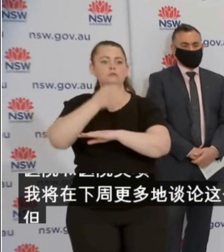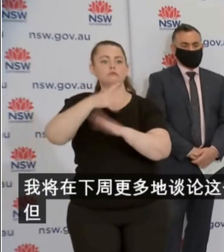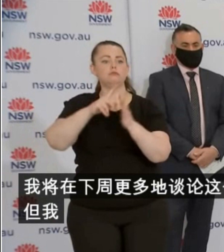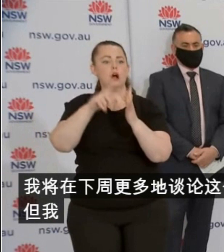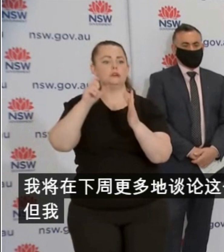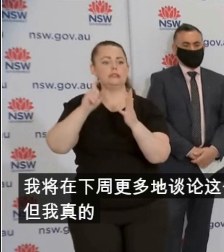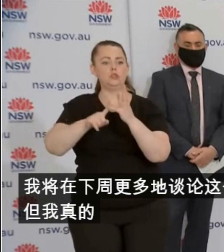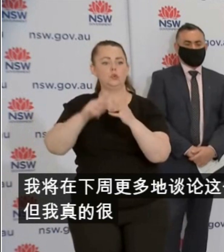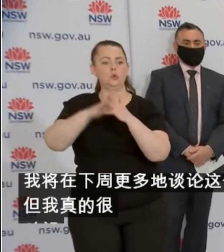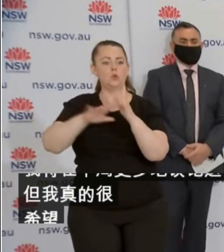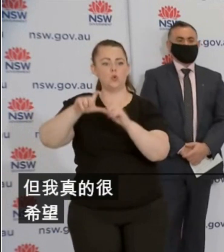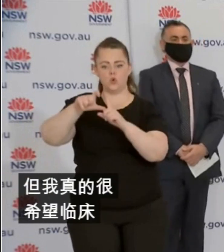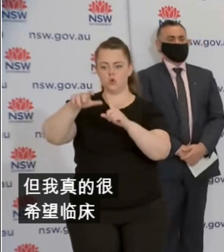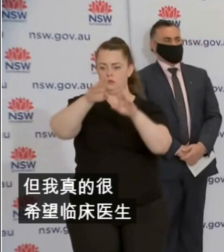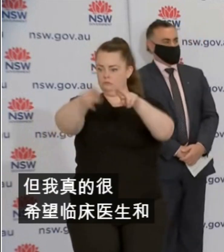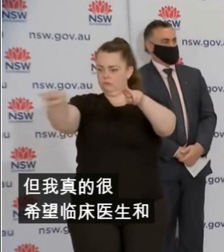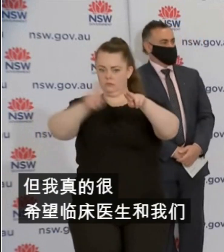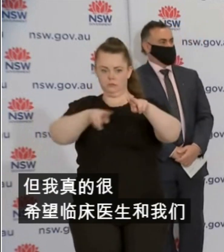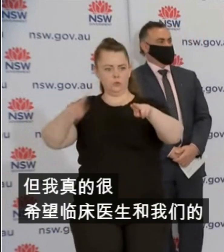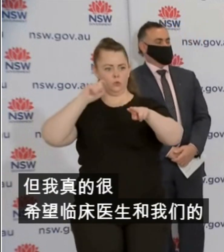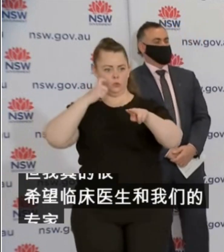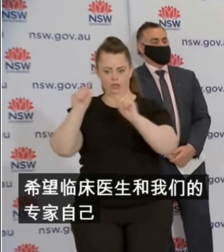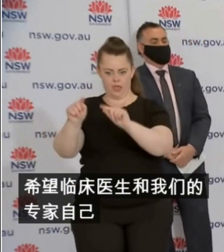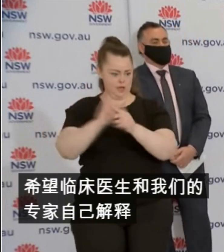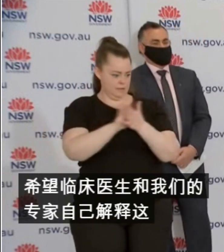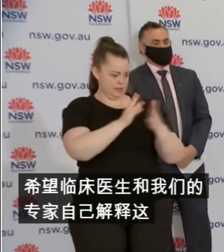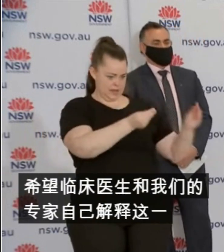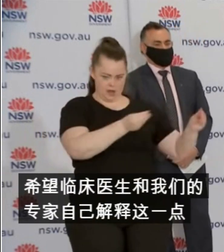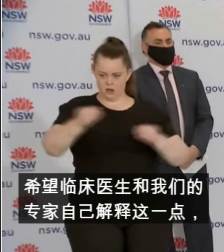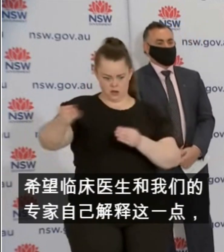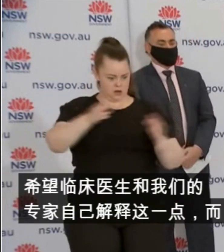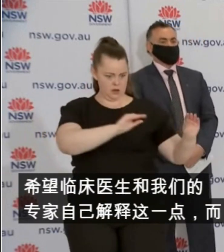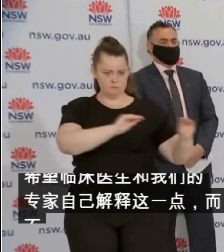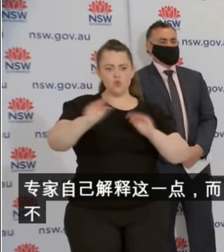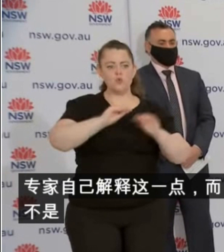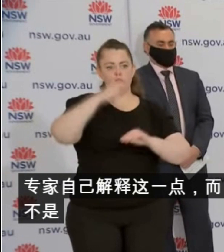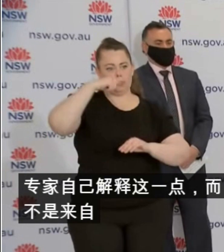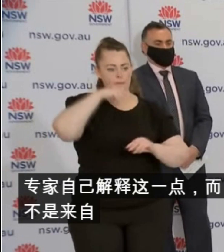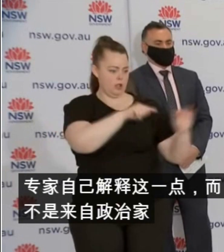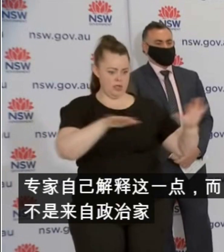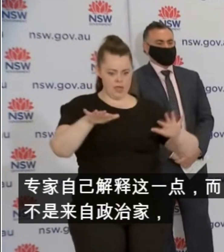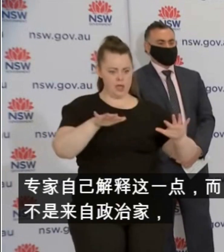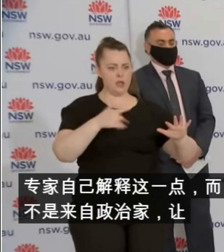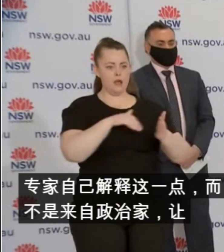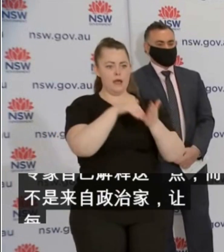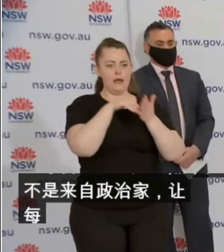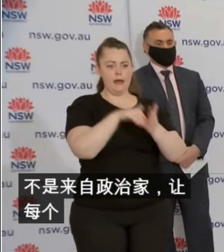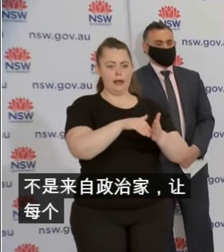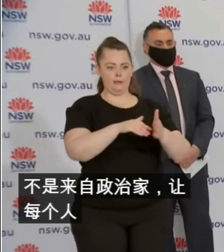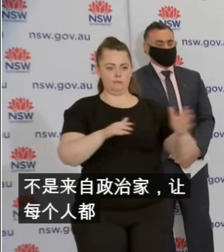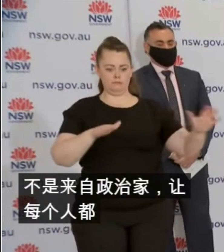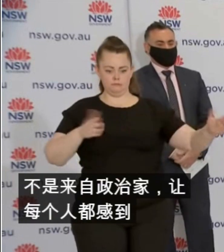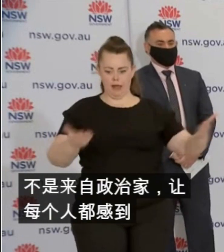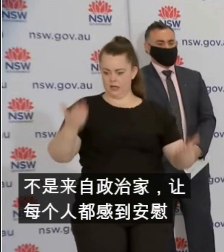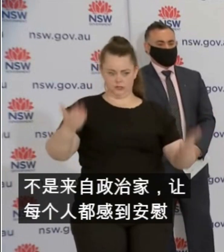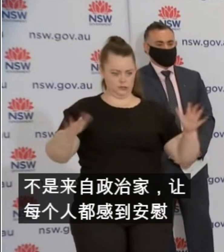about this next week, but I'm really keen to have the clinicians themselves and our experts themselves explain this rather than coming from a politician, to give everybody the